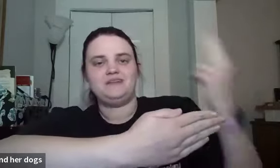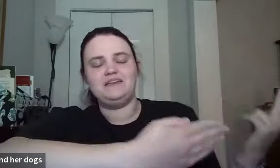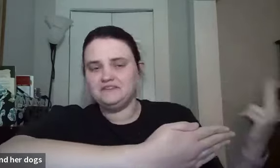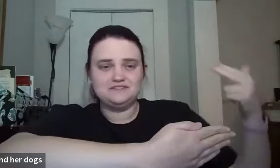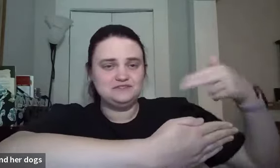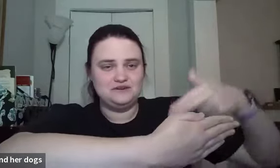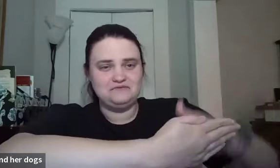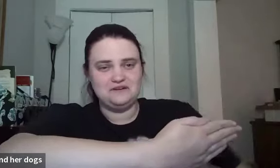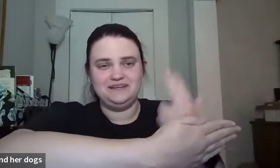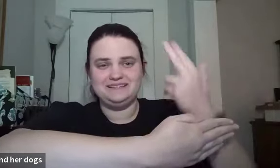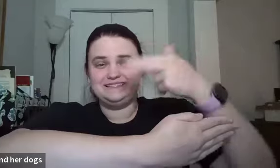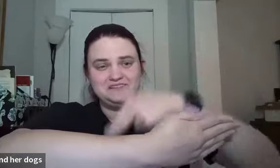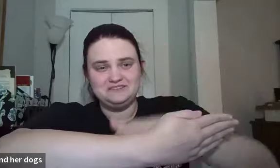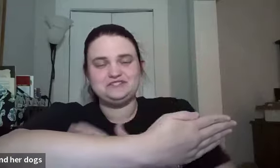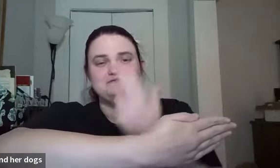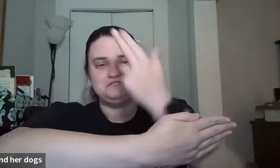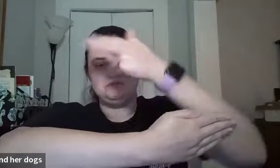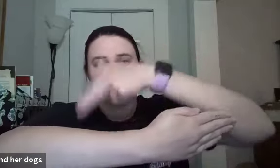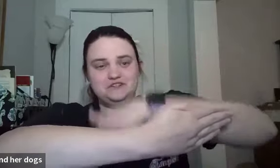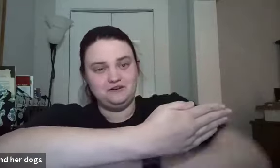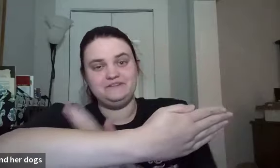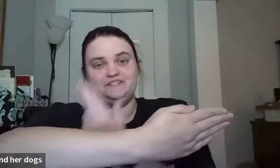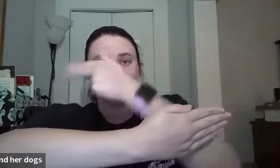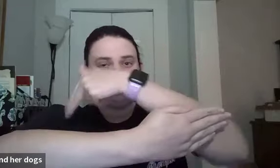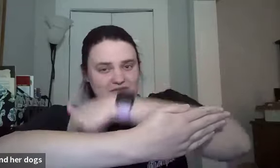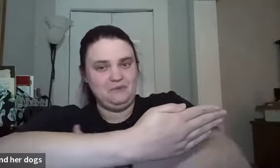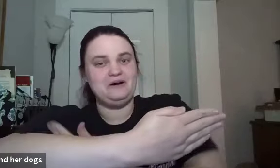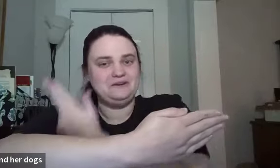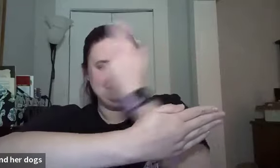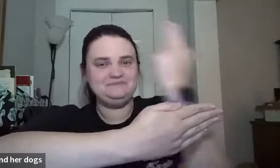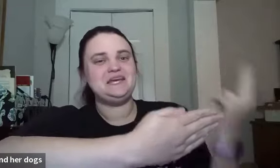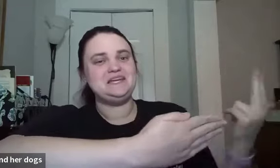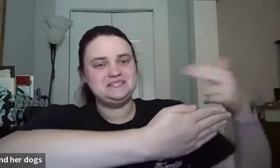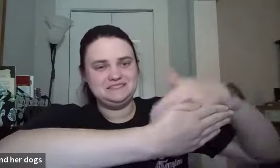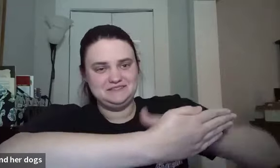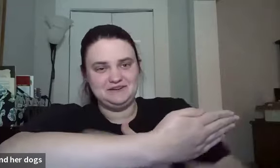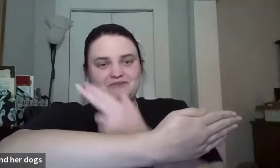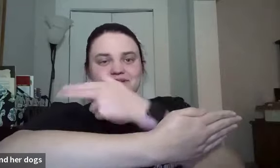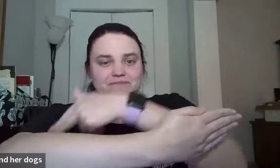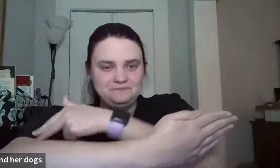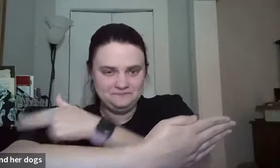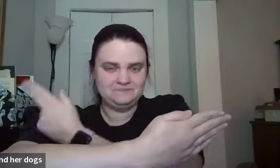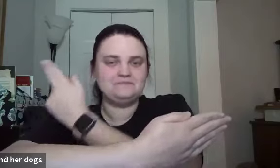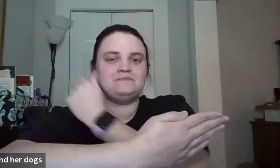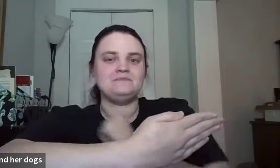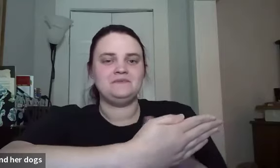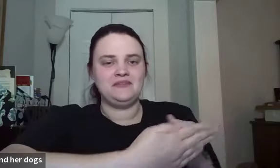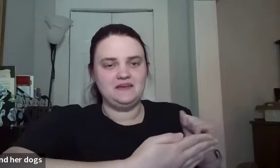I think these are so fun because it's literally just the visual of a dolphin jumping out of the water. Dolphin.